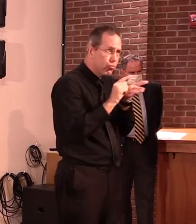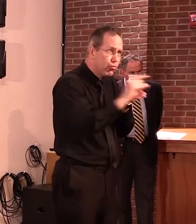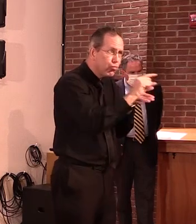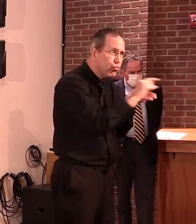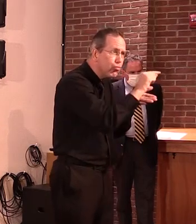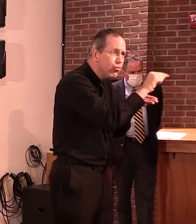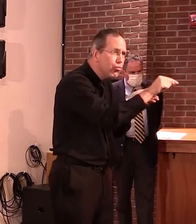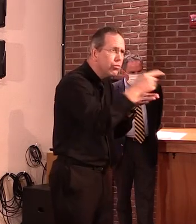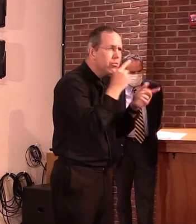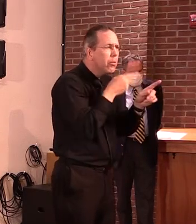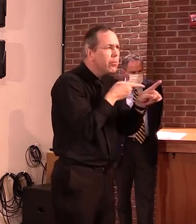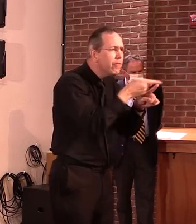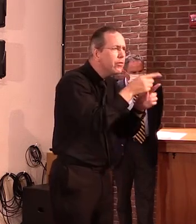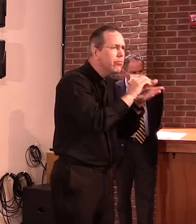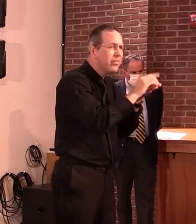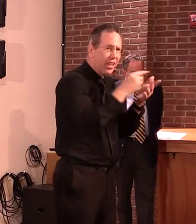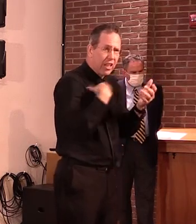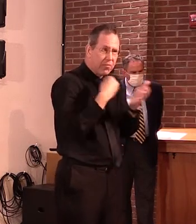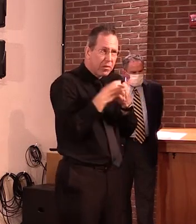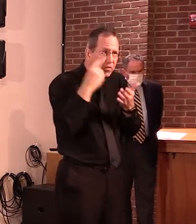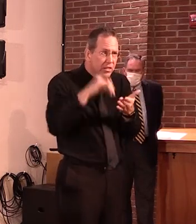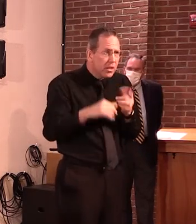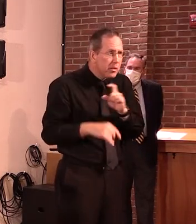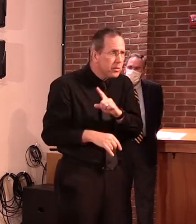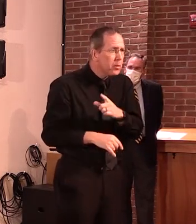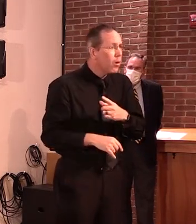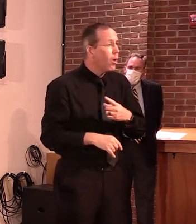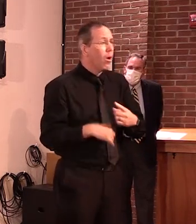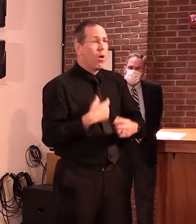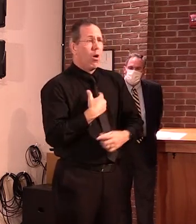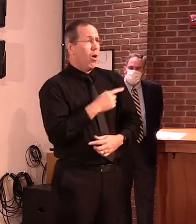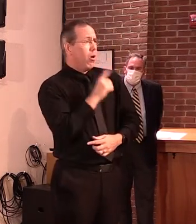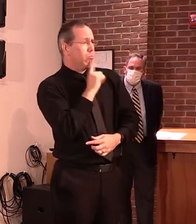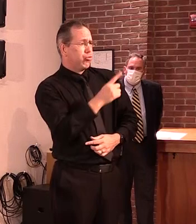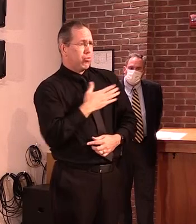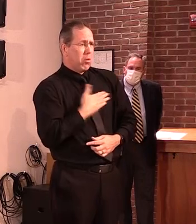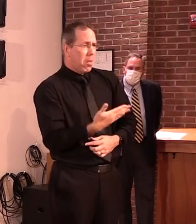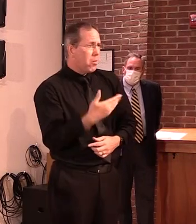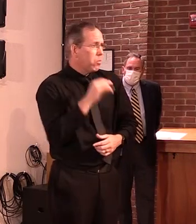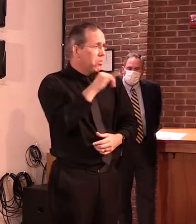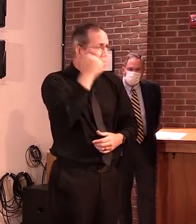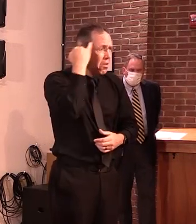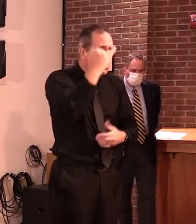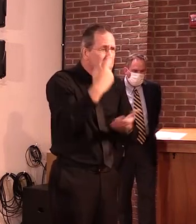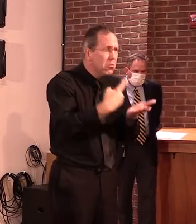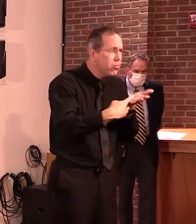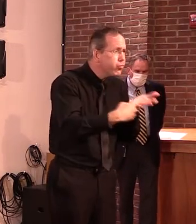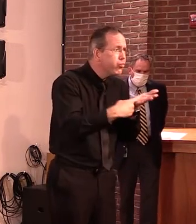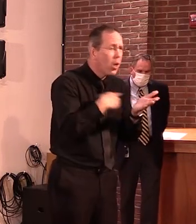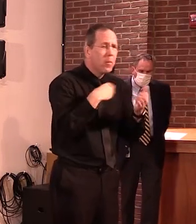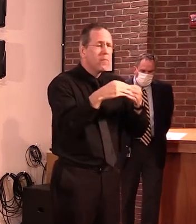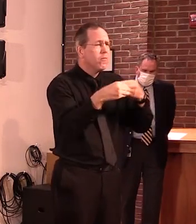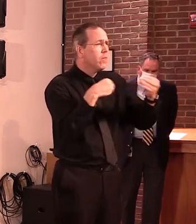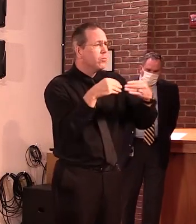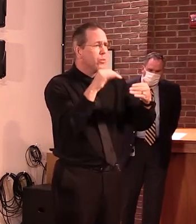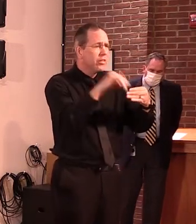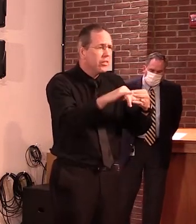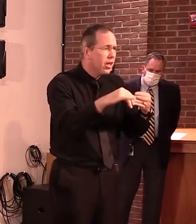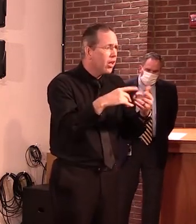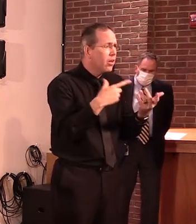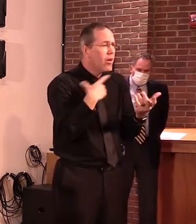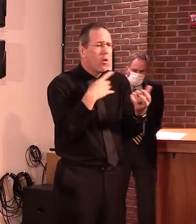think that it highlights the need to have more flexibility. So I would be more than happy to have the conversation,